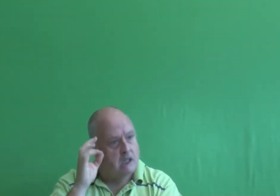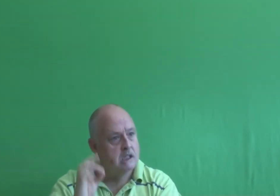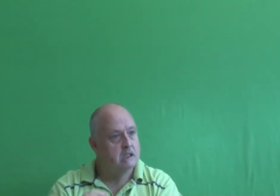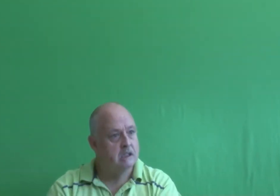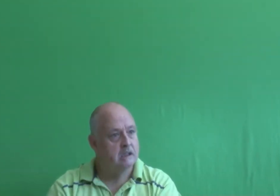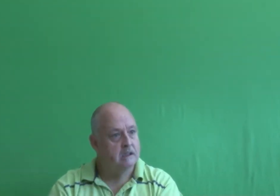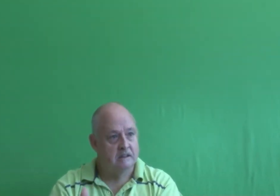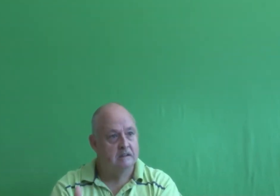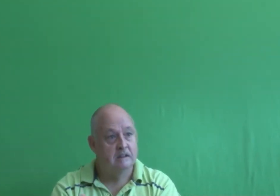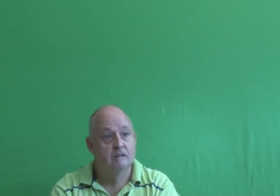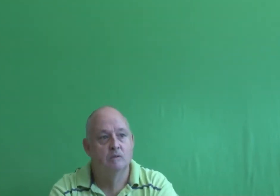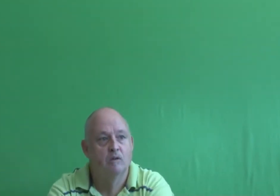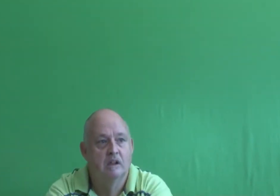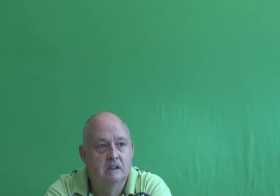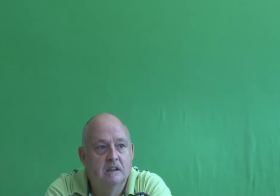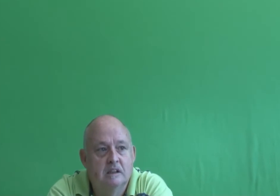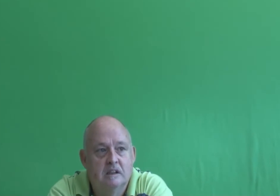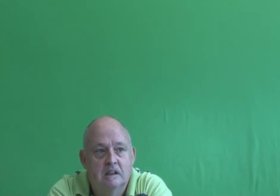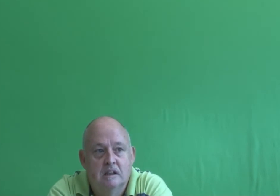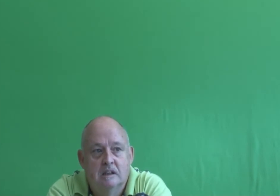that's fine. So he just wasn't worried about the future being deaf.